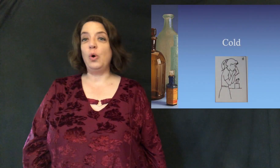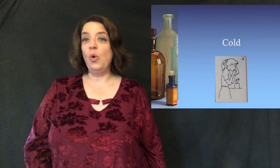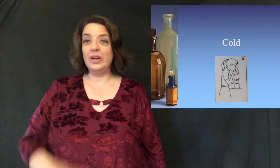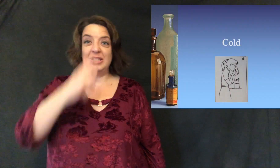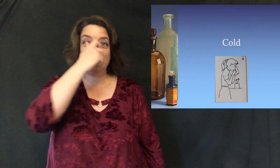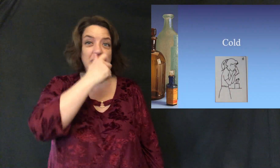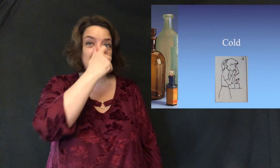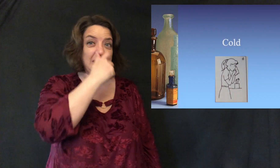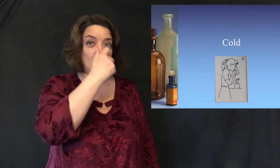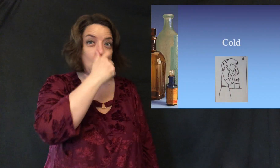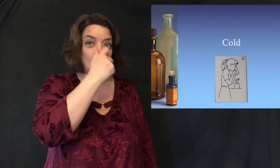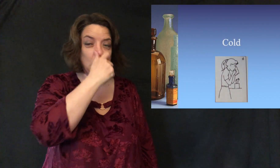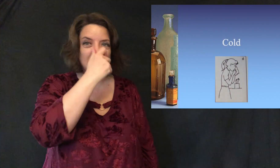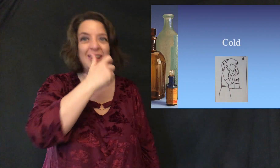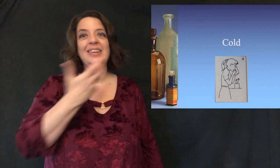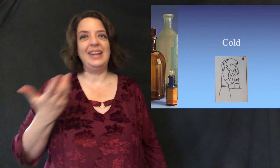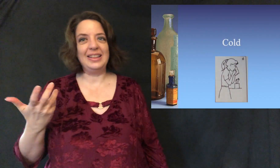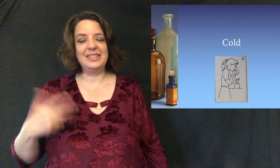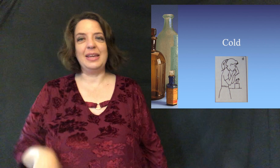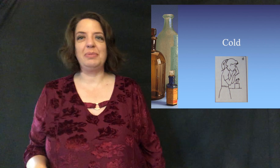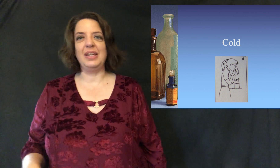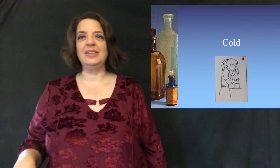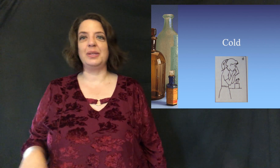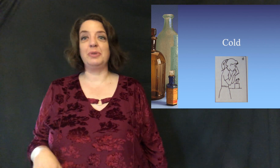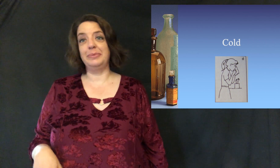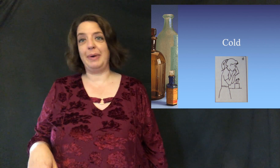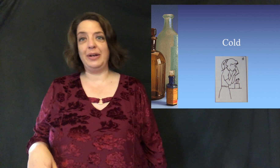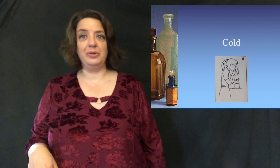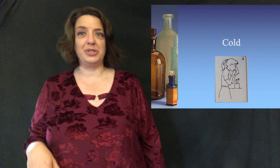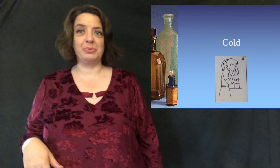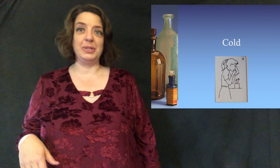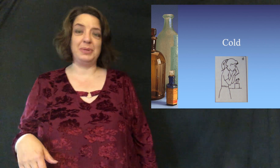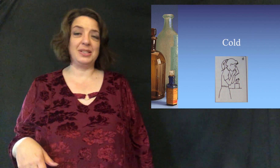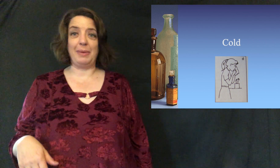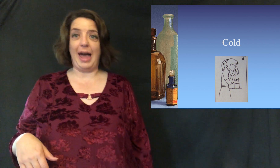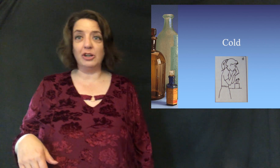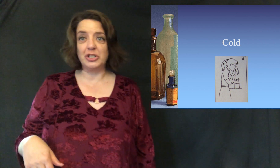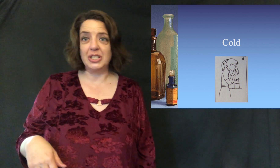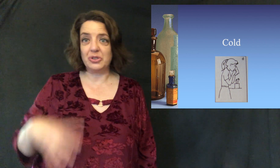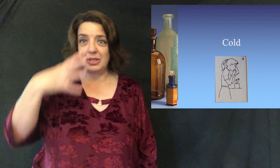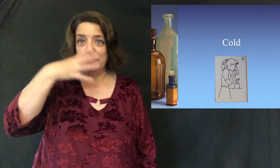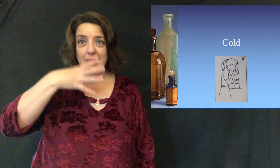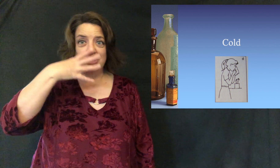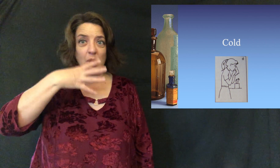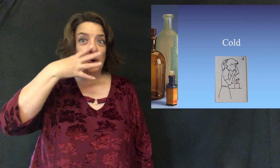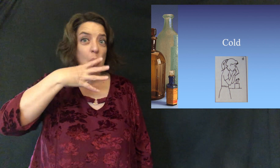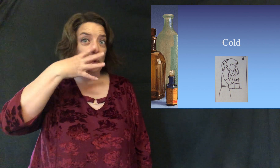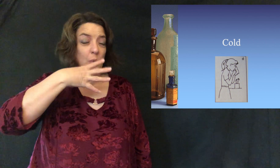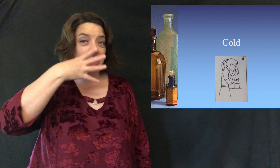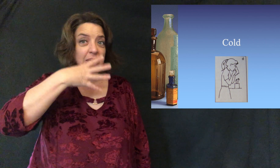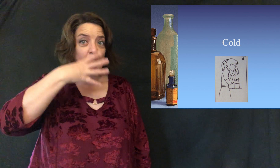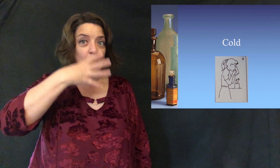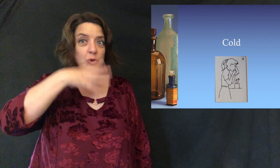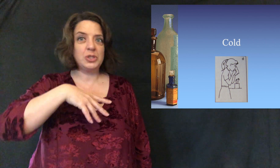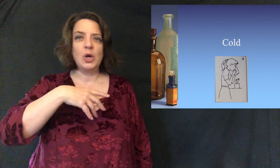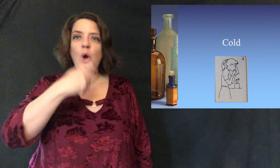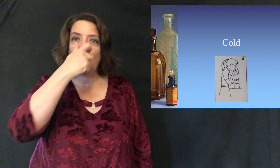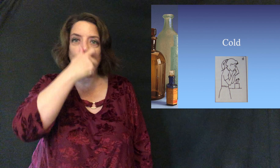Or this, you can use the sign cold. Not the same thing. Sometimes my nose just runs because of my allergies or something. So runny nose,